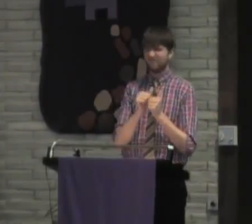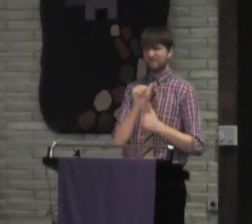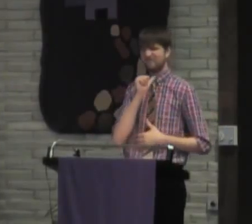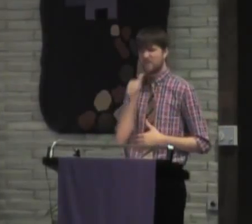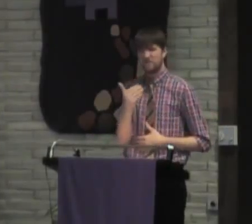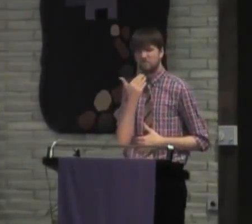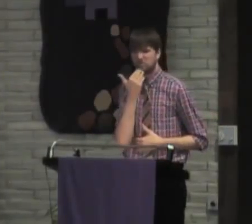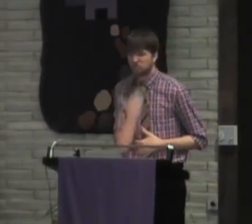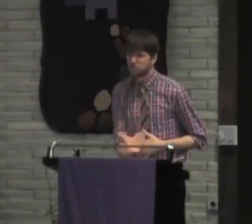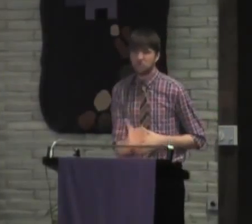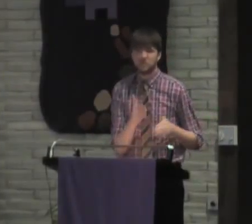satisfied